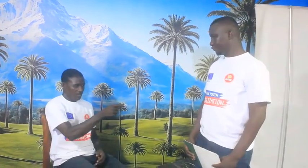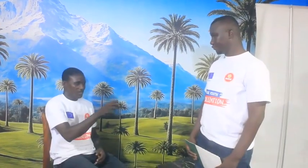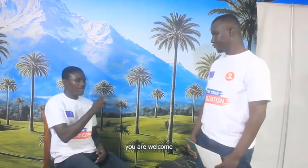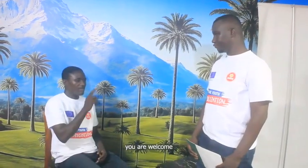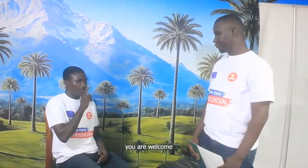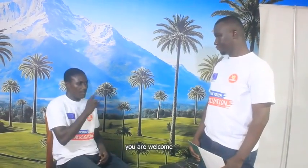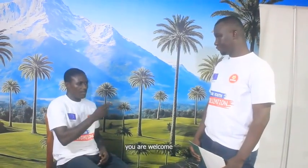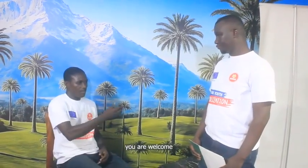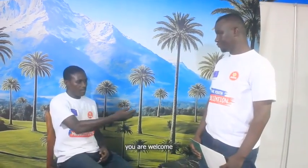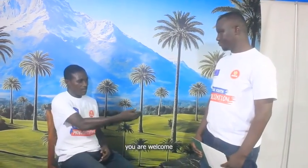you are welcome.